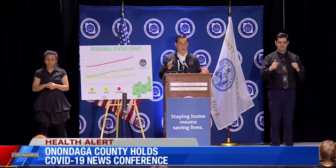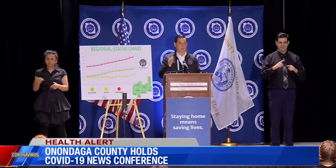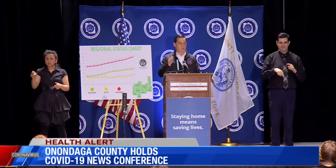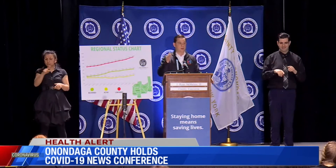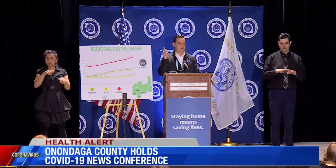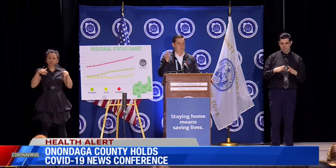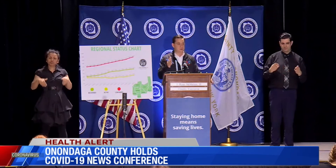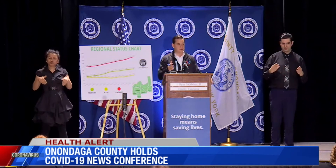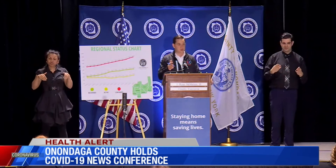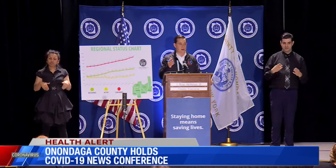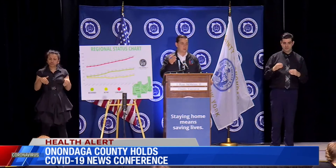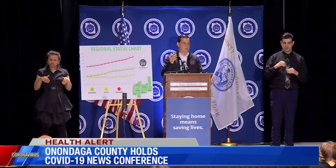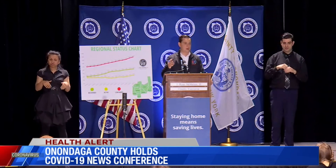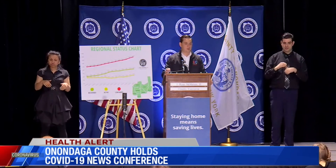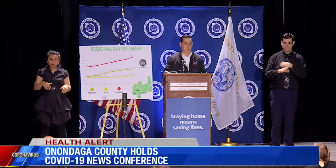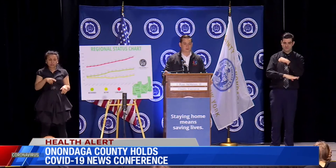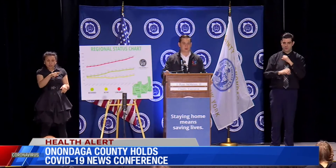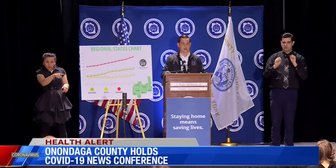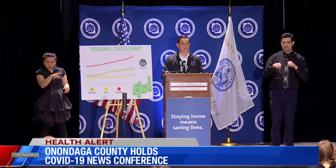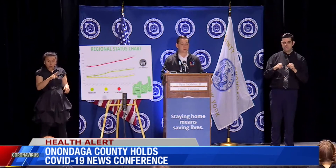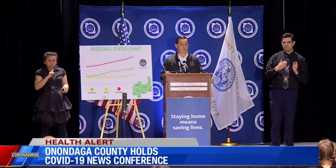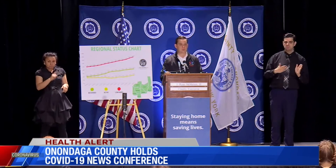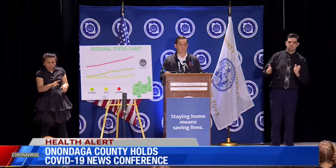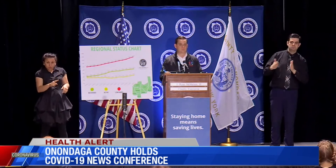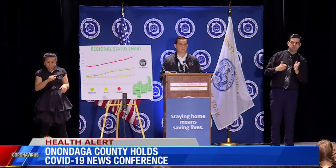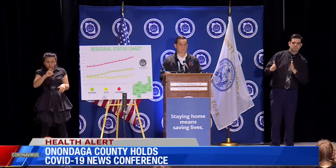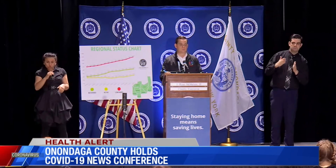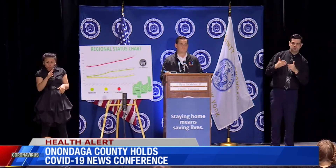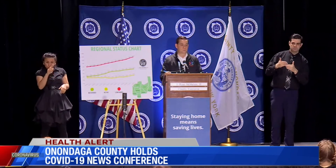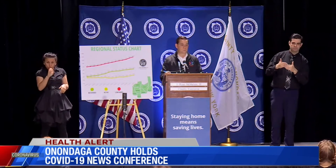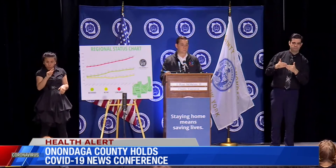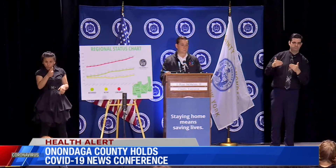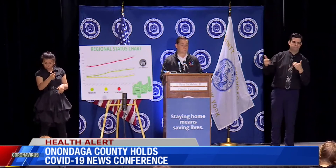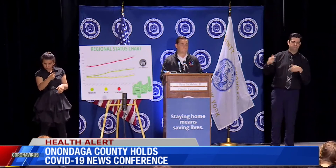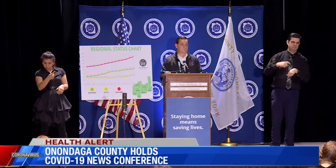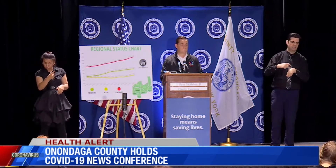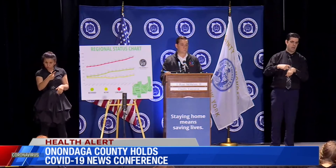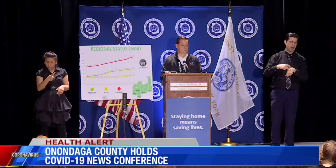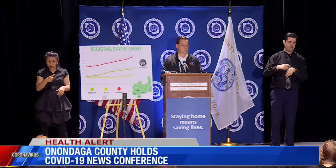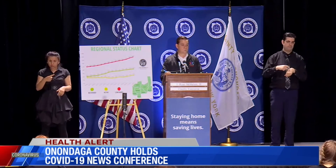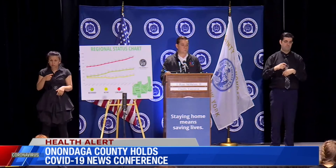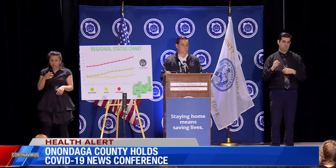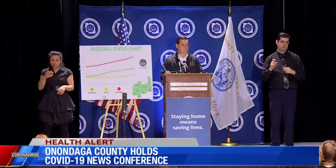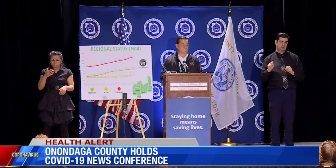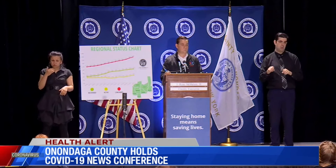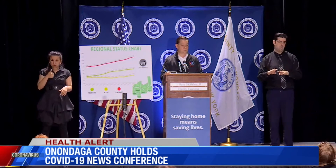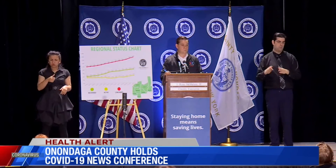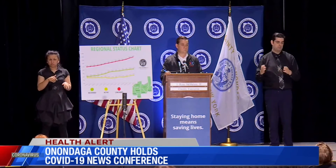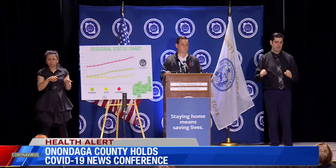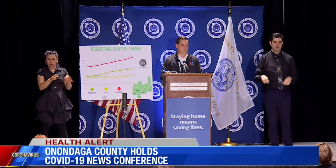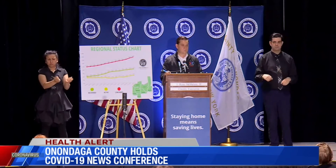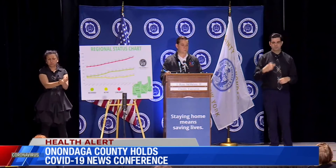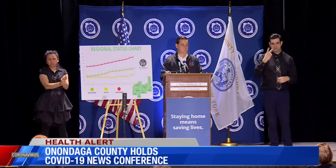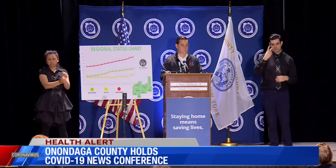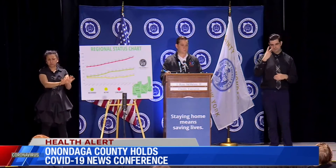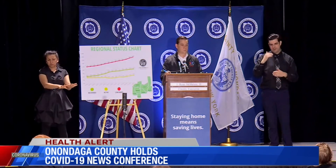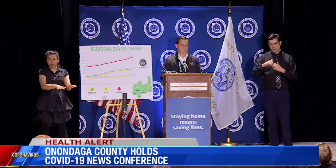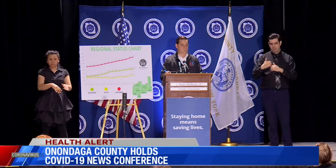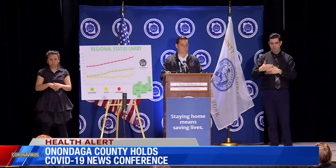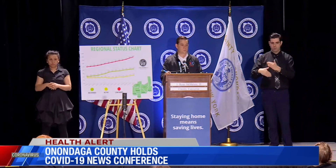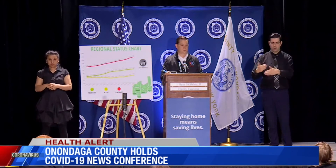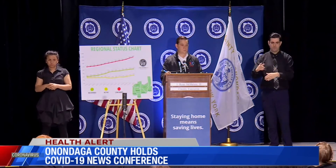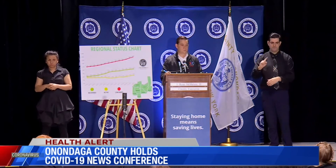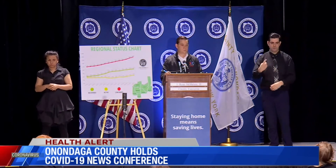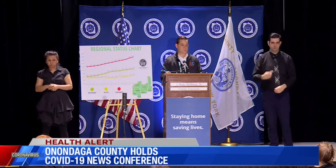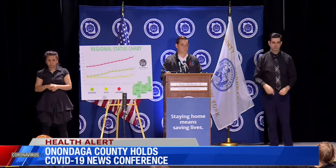but you probably would make the same decision that the governor made today. What's your message to some of those seniors who are graduating next month